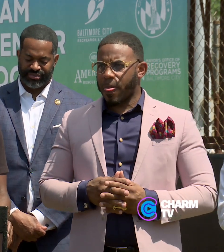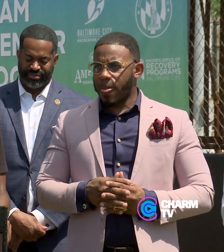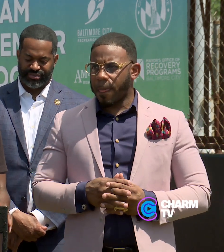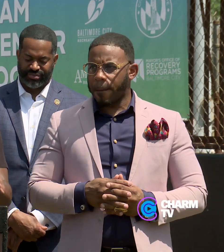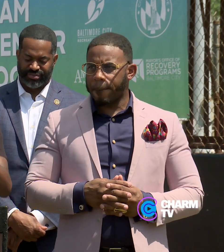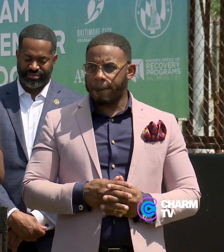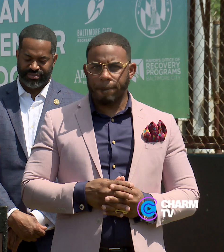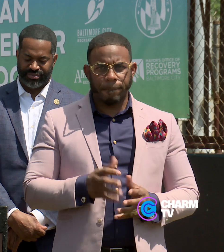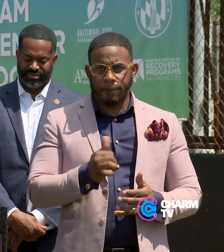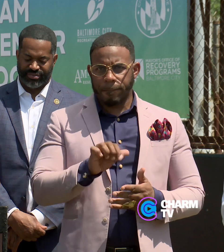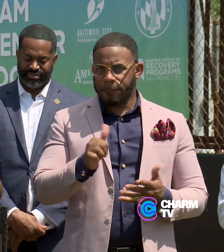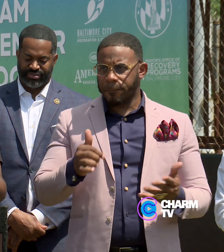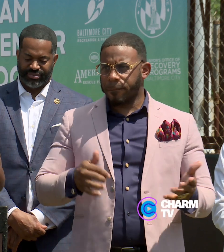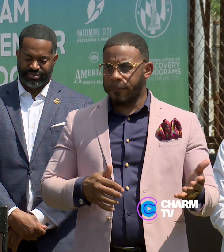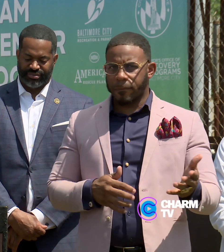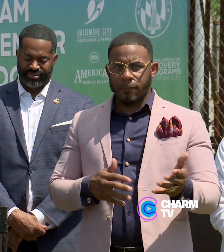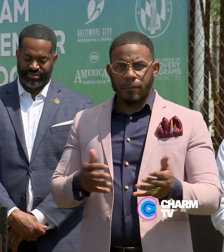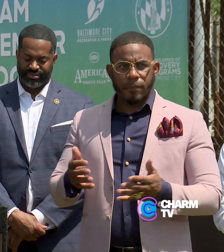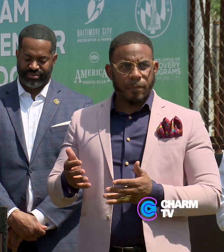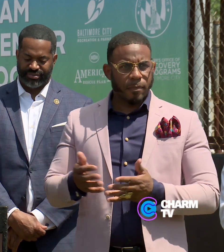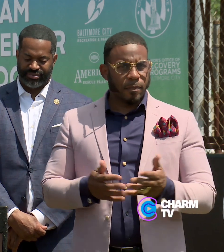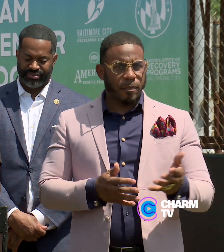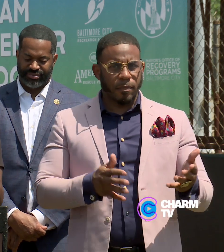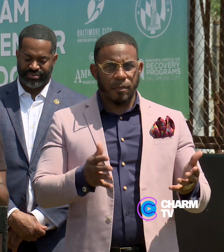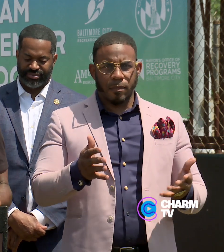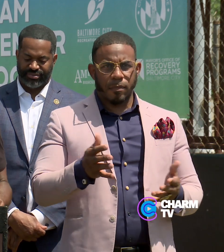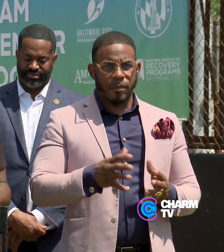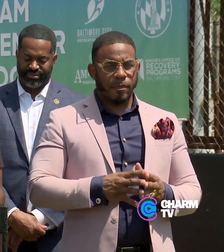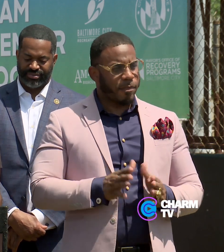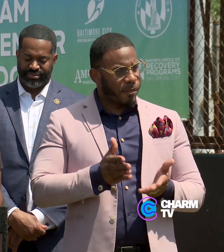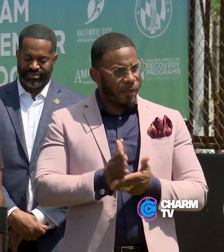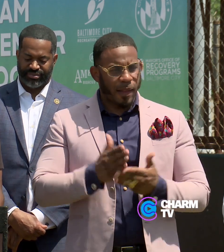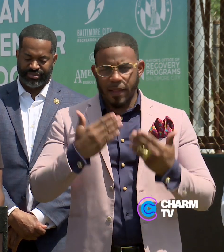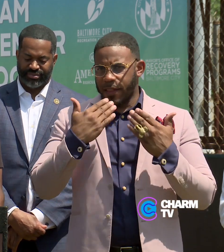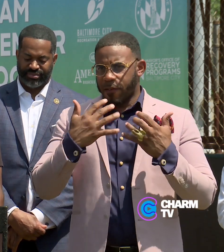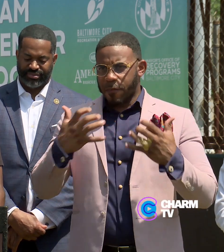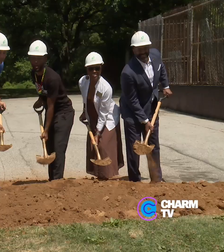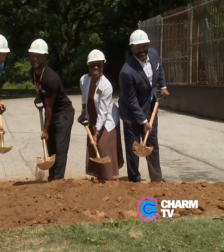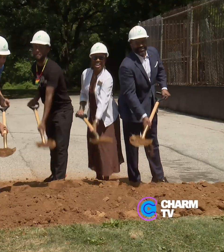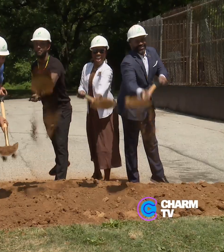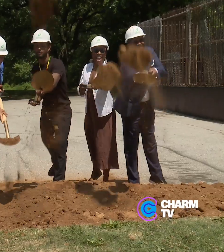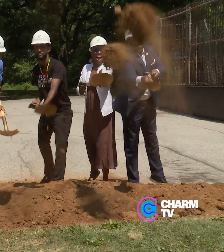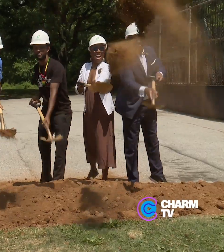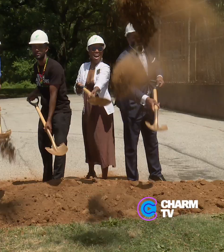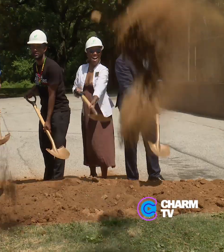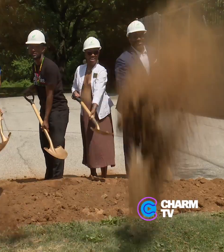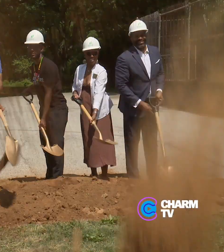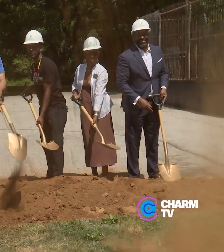Anybody else? Sir? All right. Thank you, everybody.